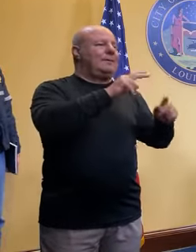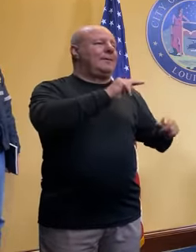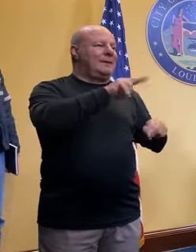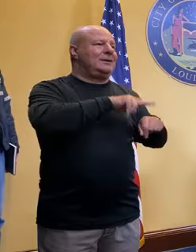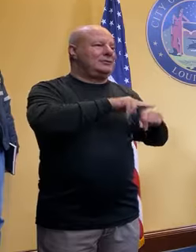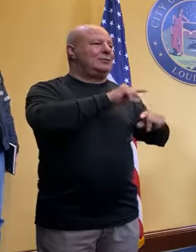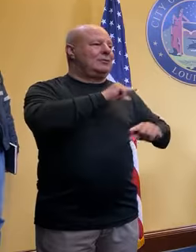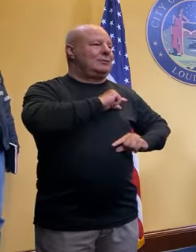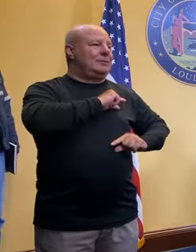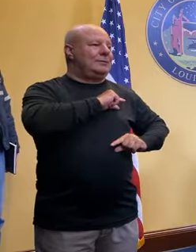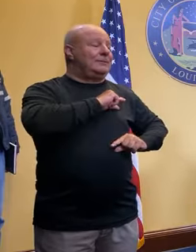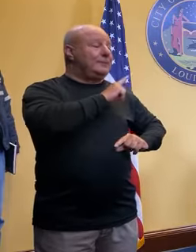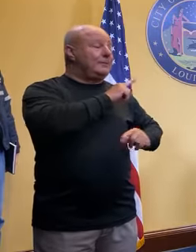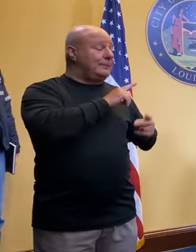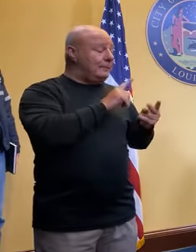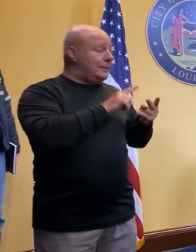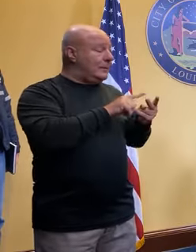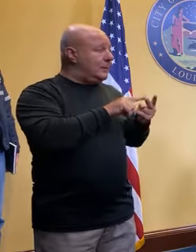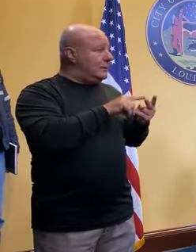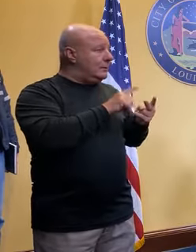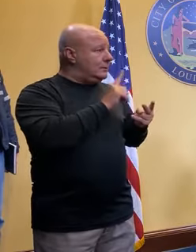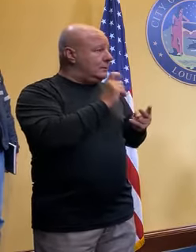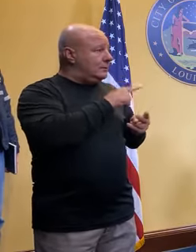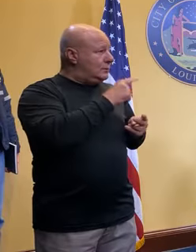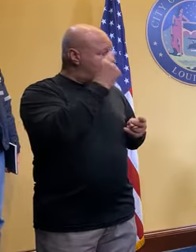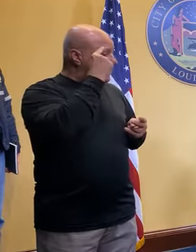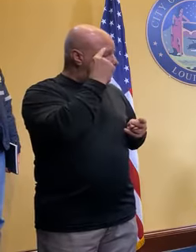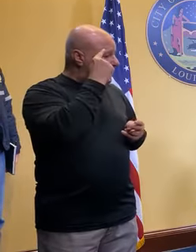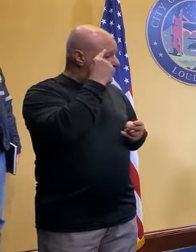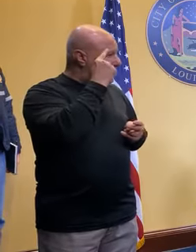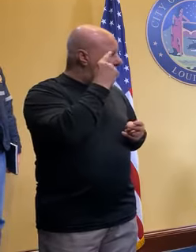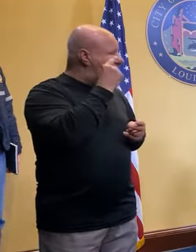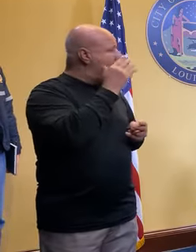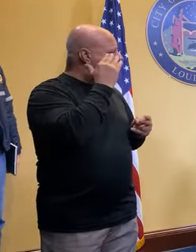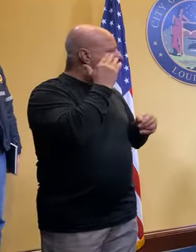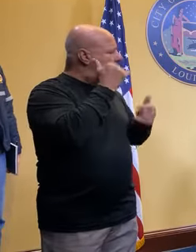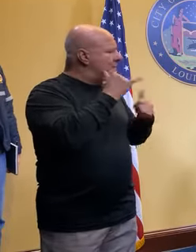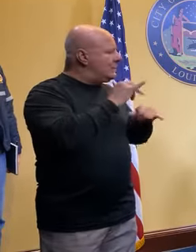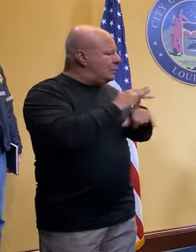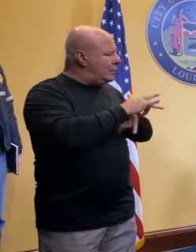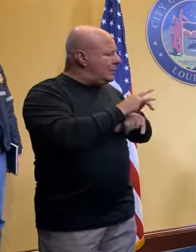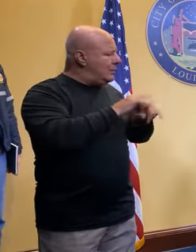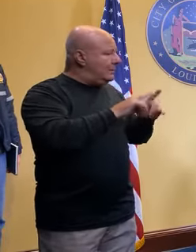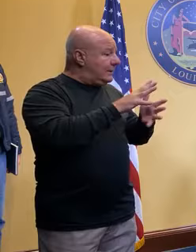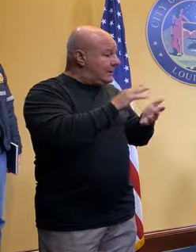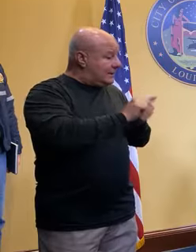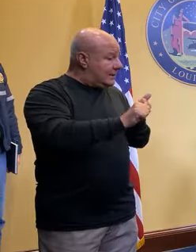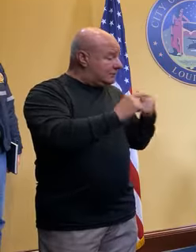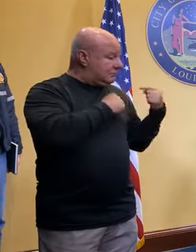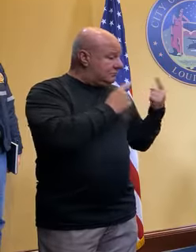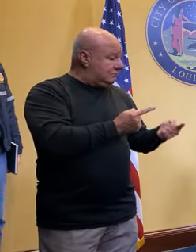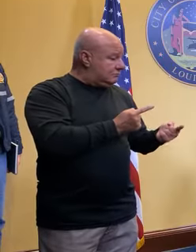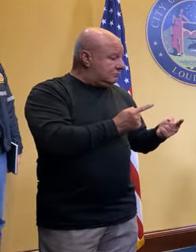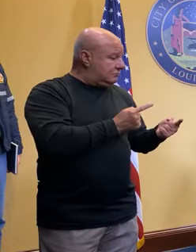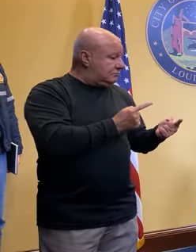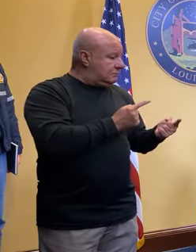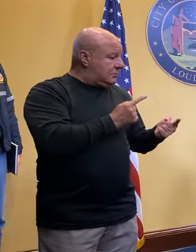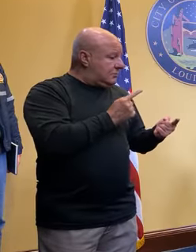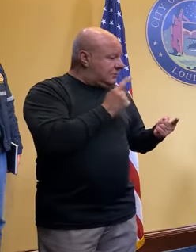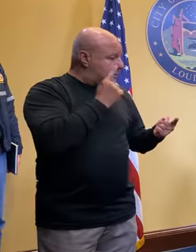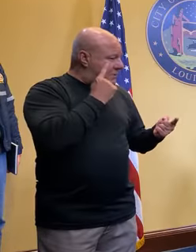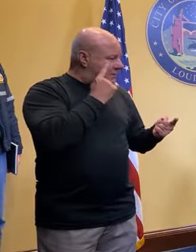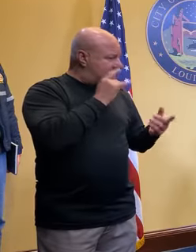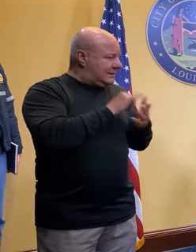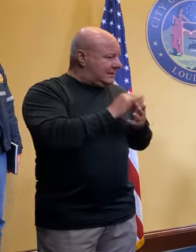Guard. And to follow up, so do you think that I know it's still early, but the damage that we've seen so far, do you think that's going to play